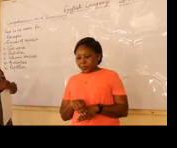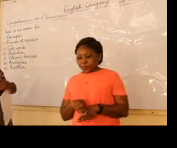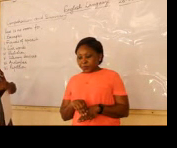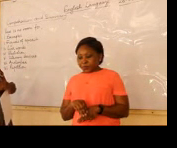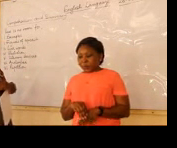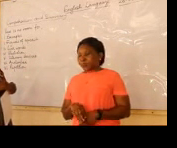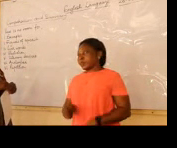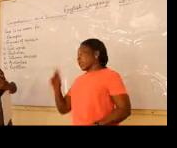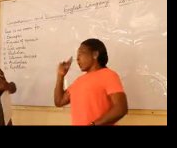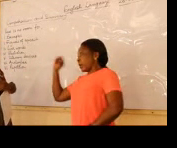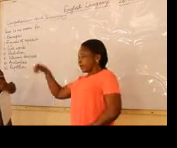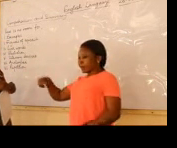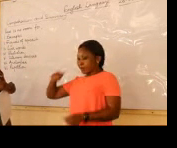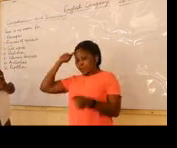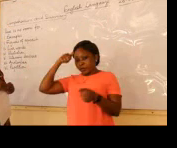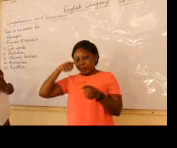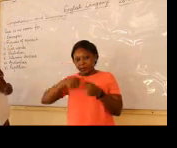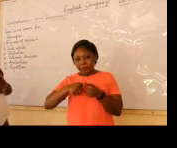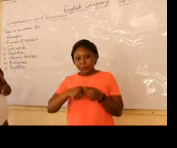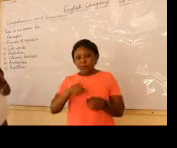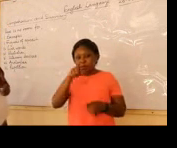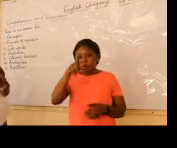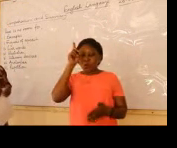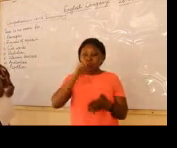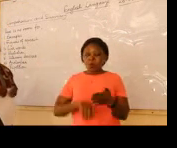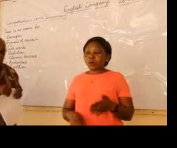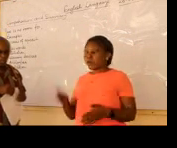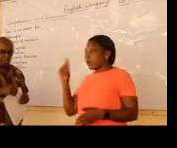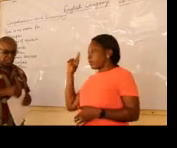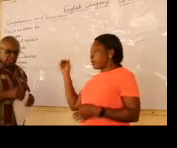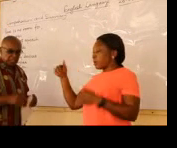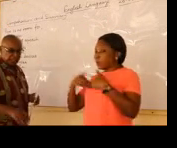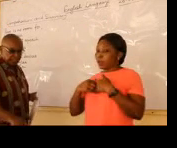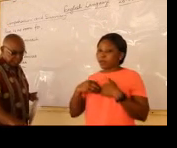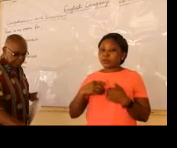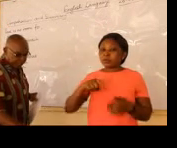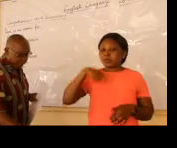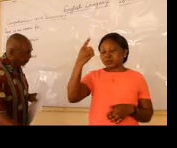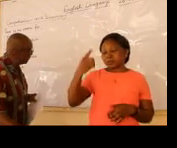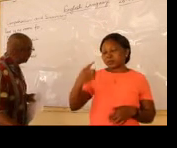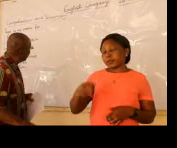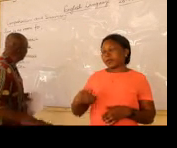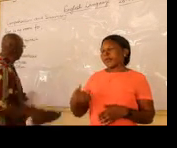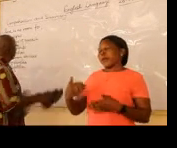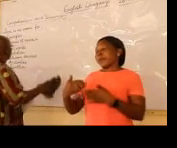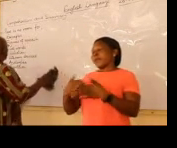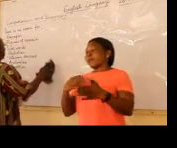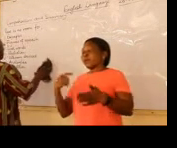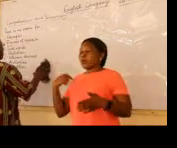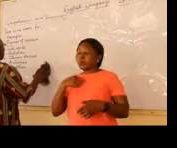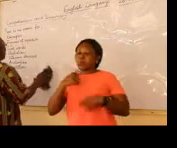I'll remind you some of the things we have said before we go into this example.